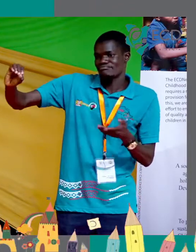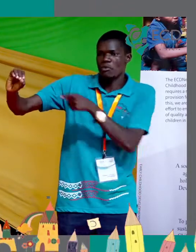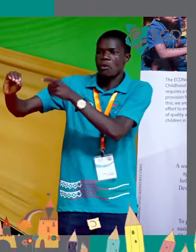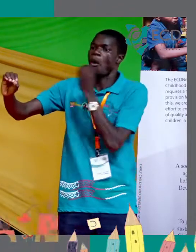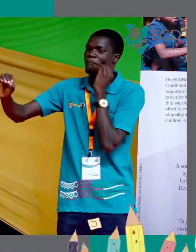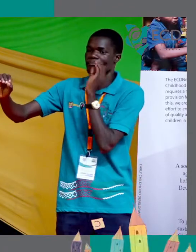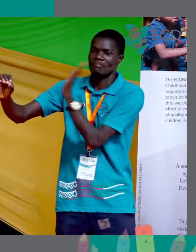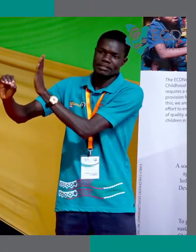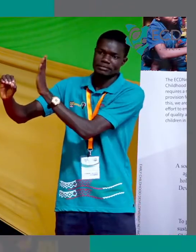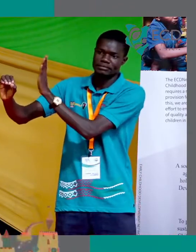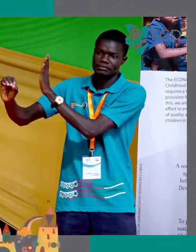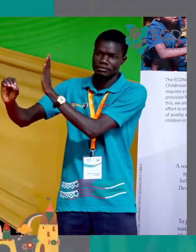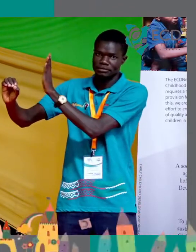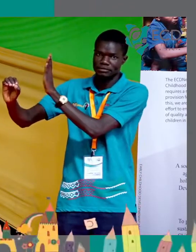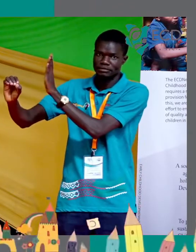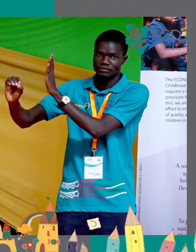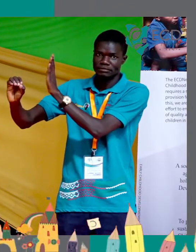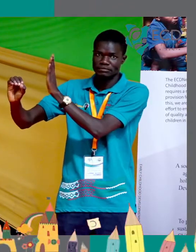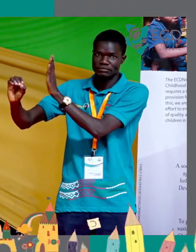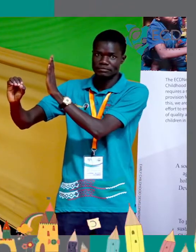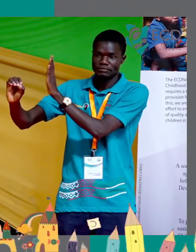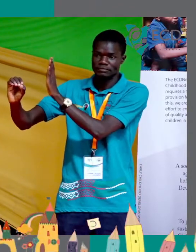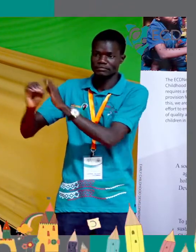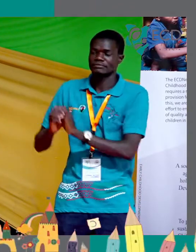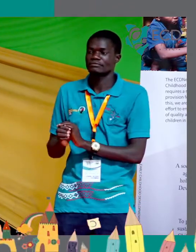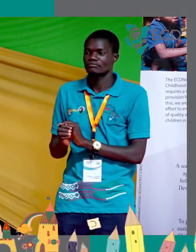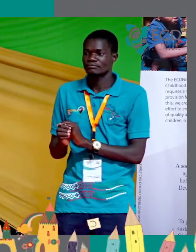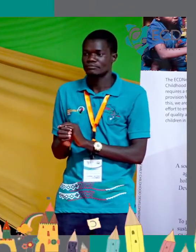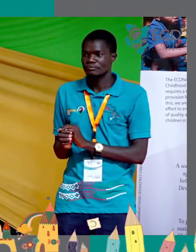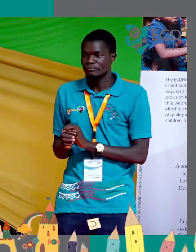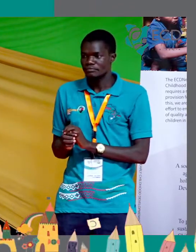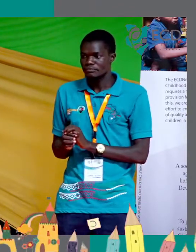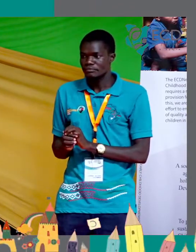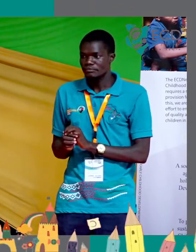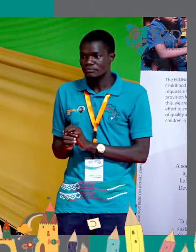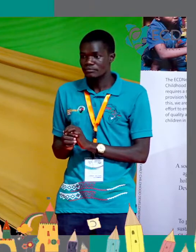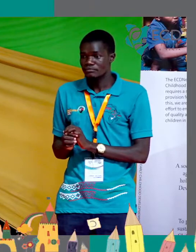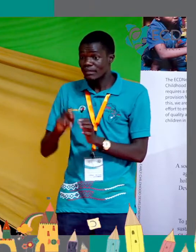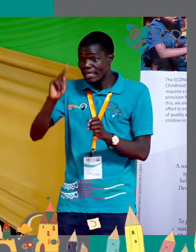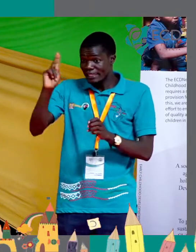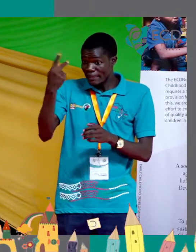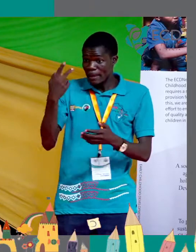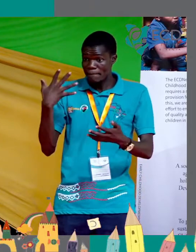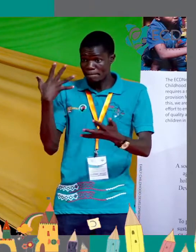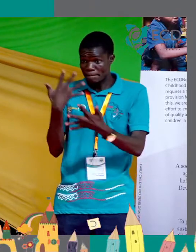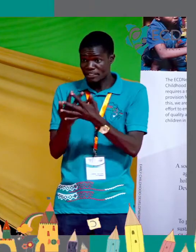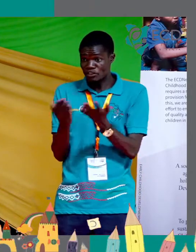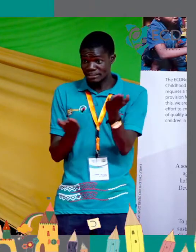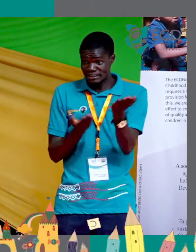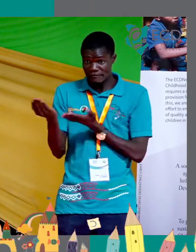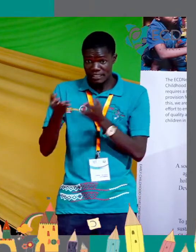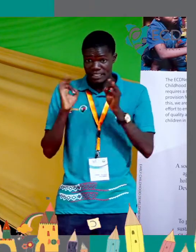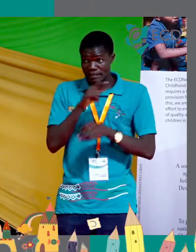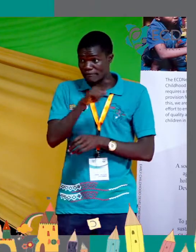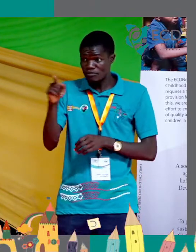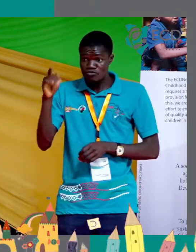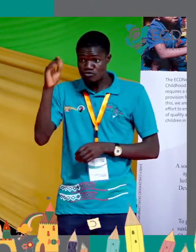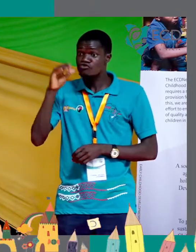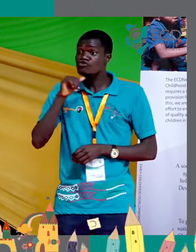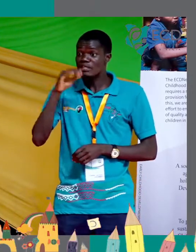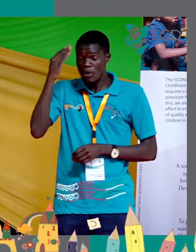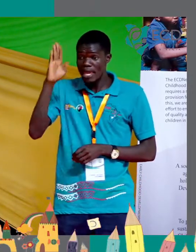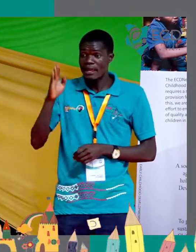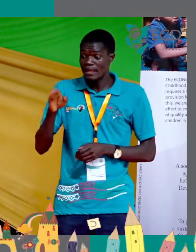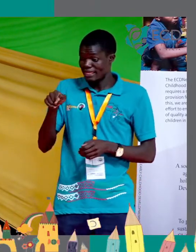And therefore, that's some intervention that we may discuss at another level. The Kenya Prison Service, for those who are not aware, is in the Ministry of